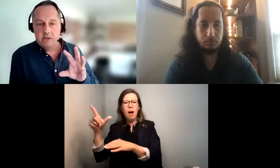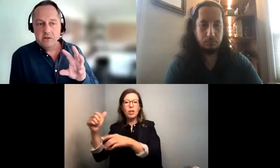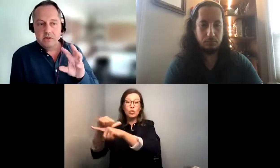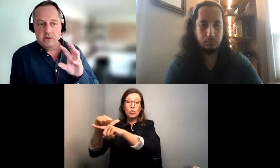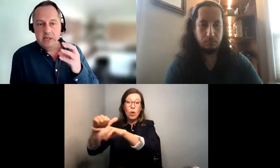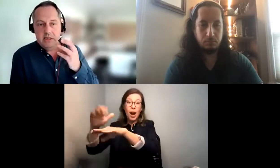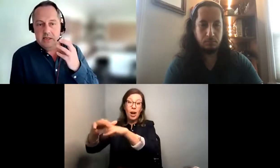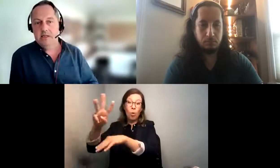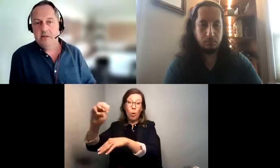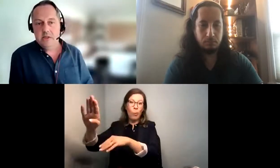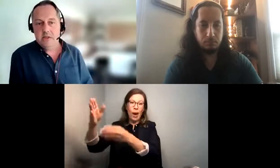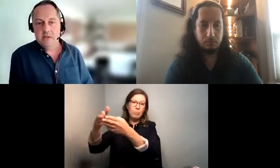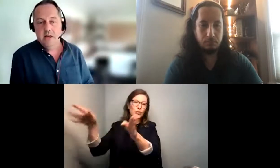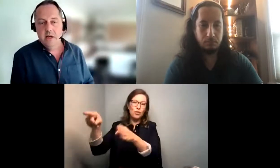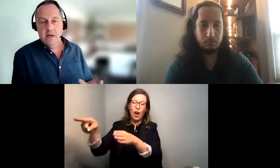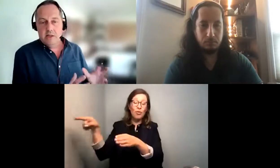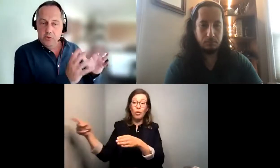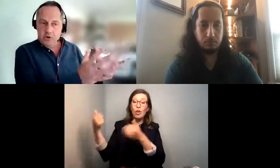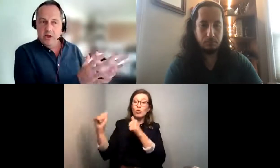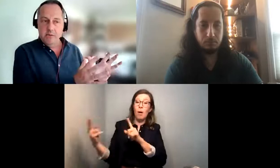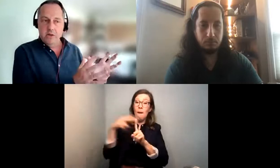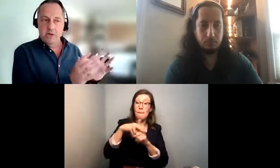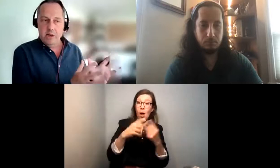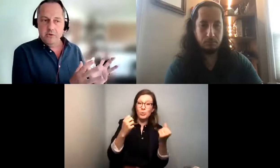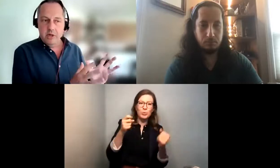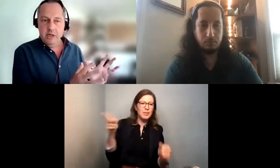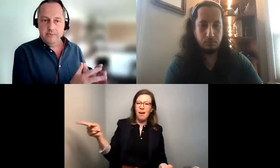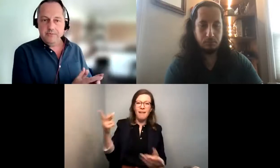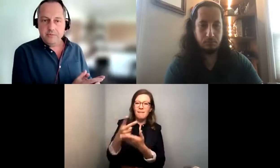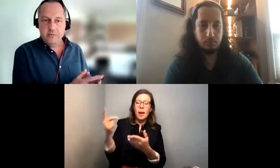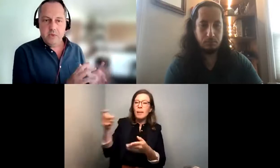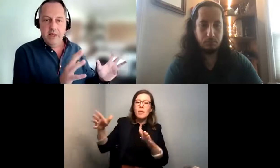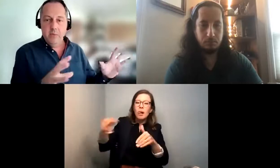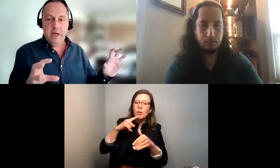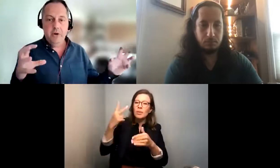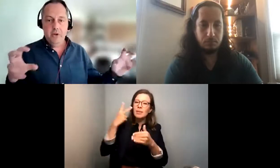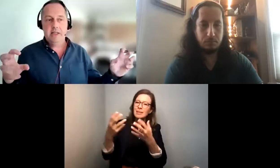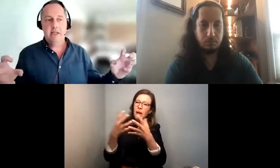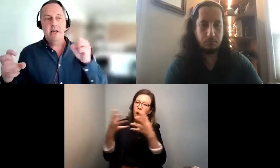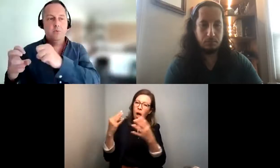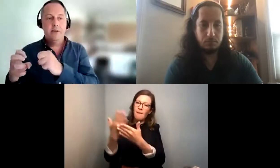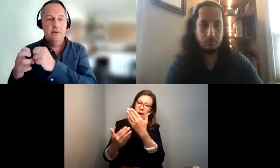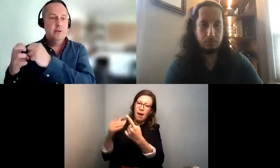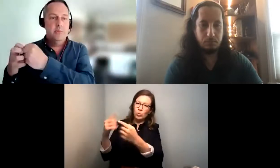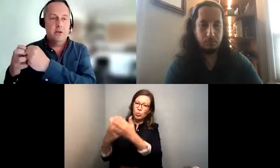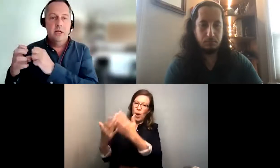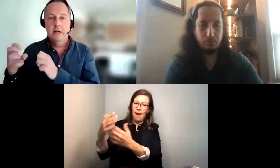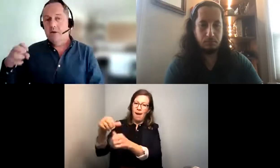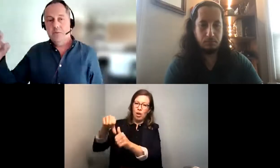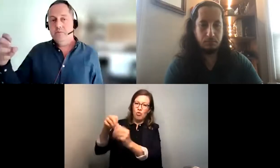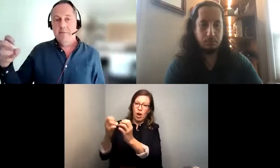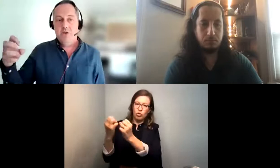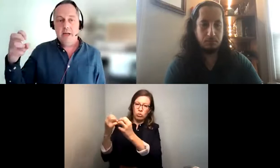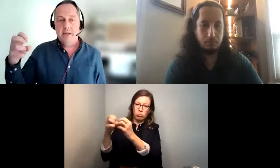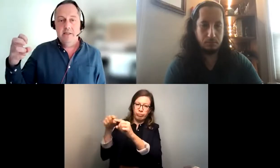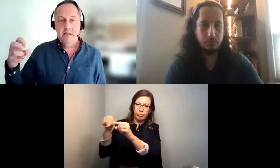because it doesn't see these interactions. So if we train that model separately, and then we can put that together with another model that